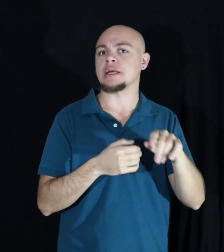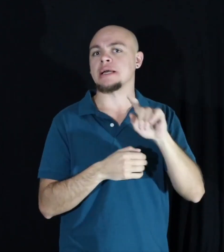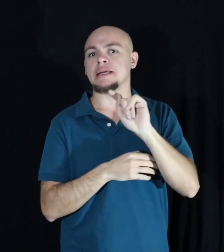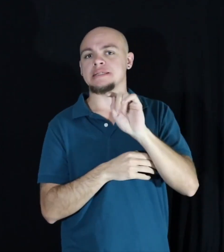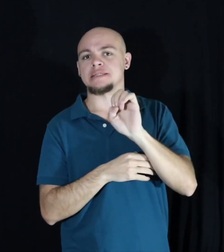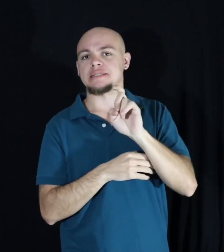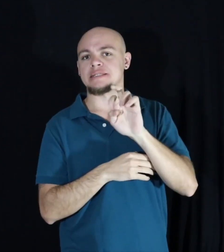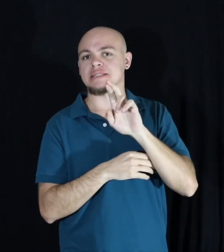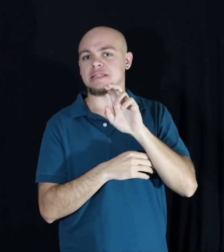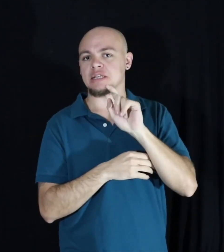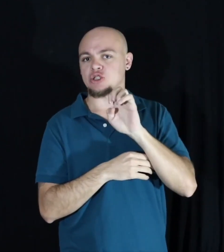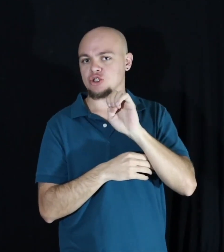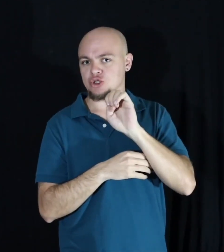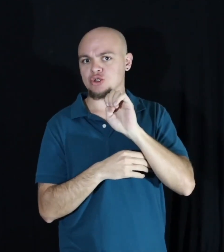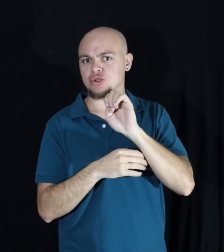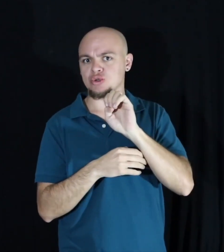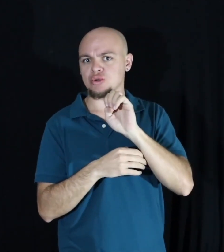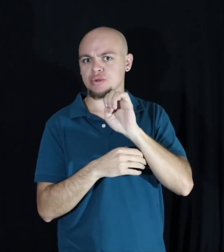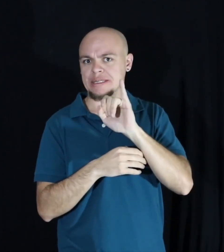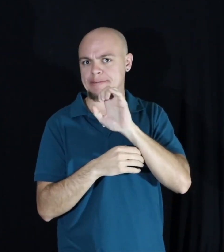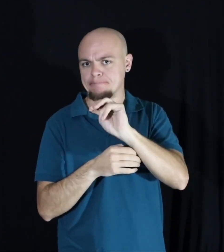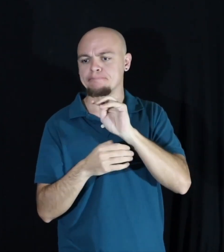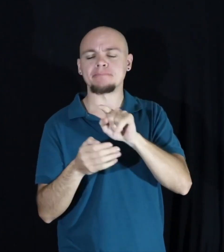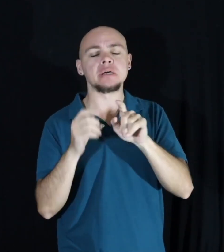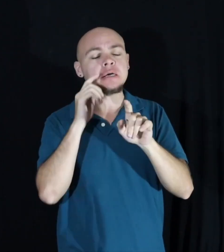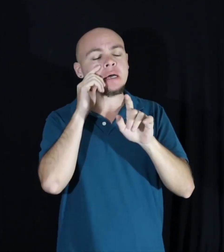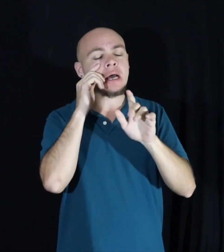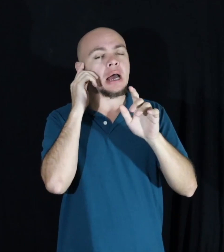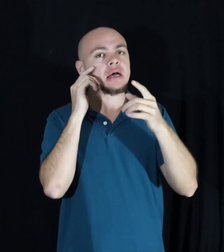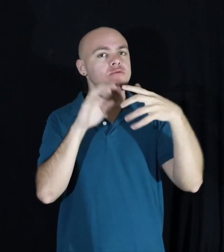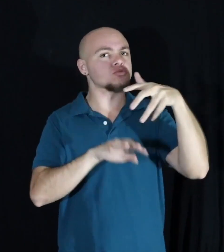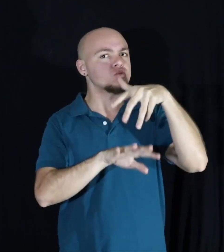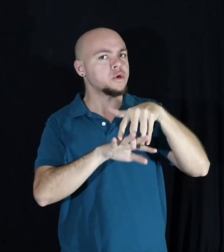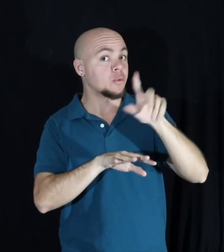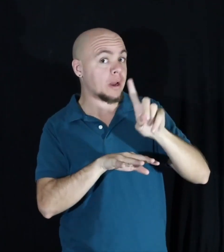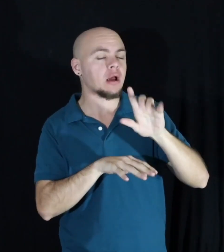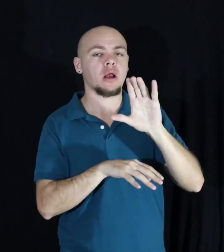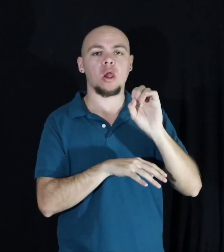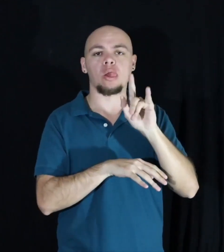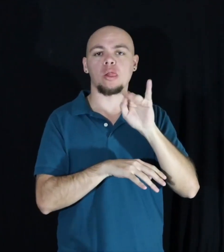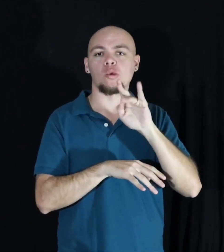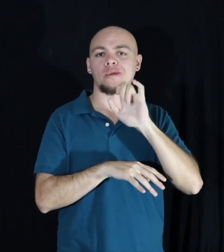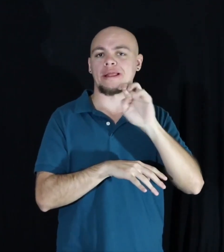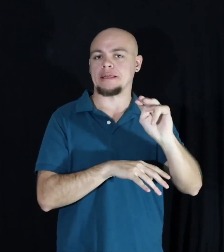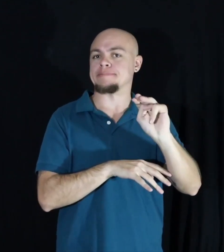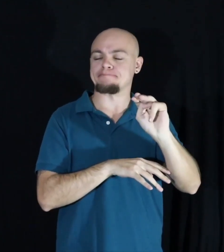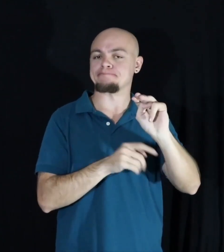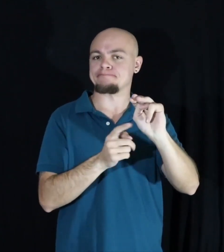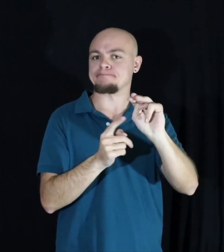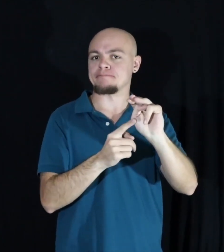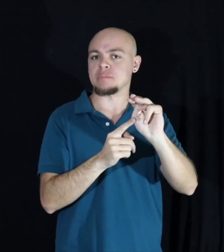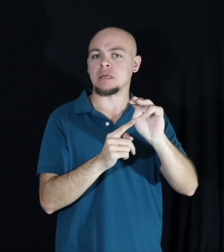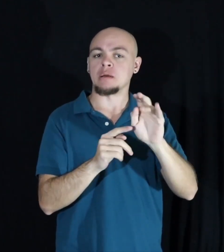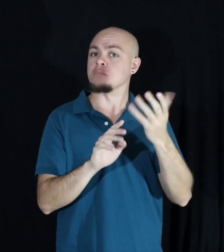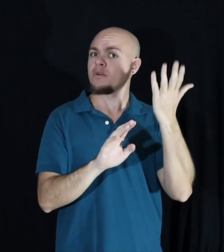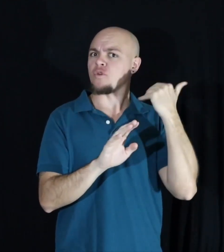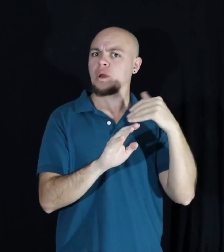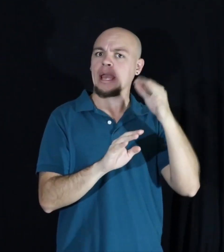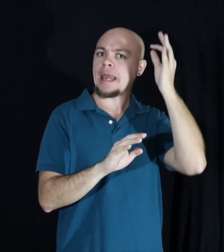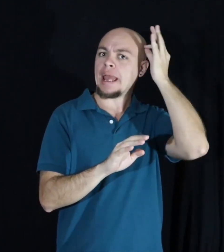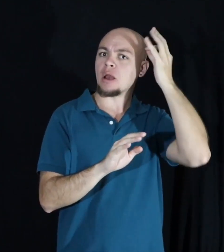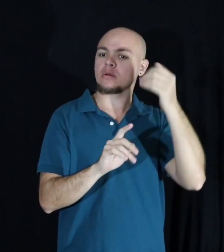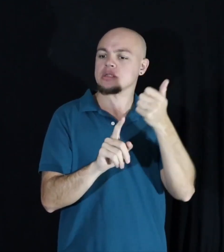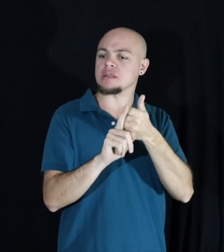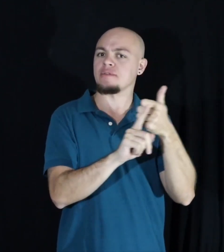and colonial era. Previous to this, hair was seen as a symbol of individuality